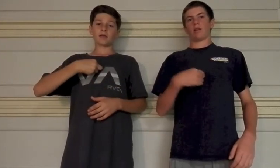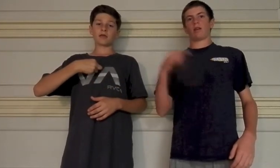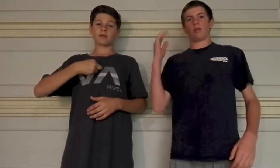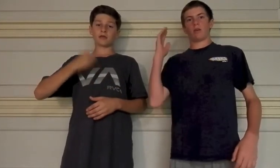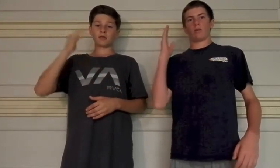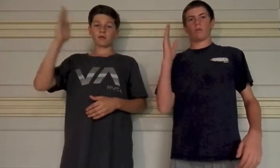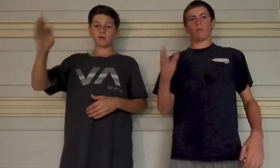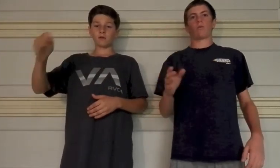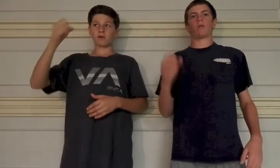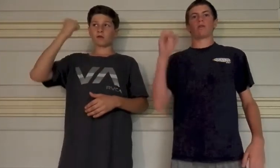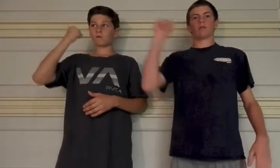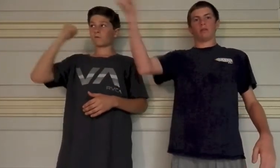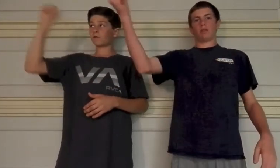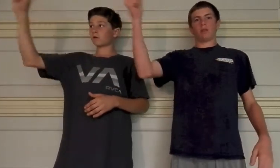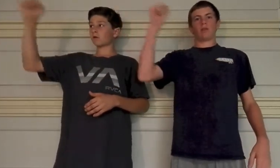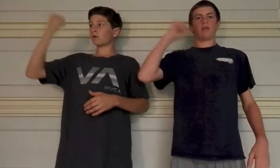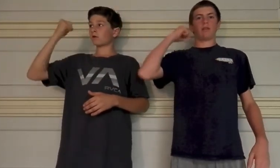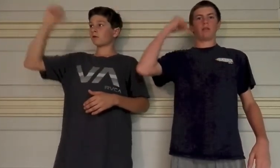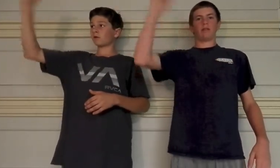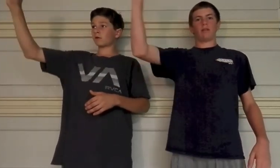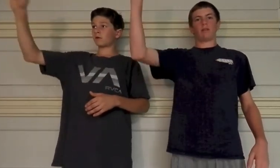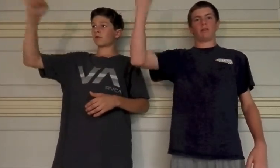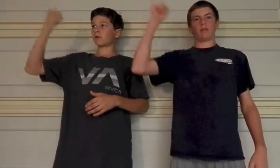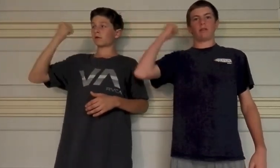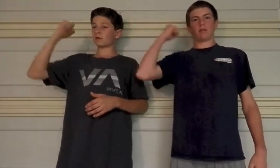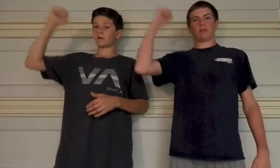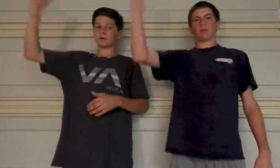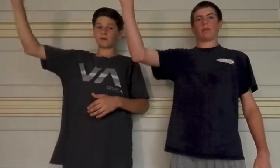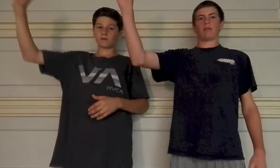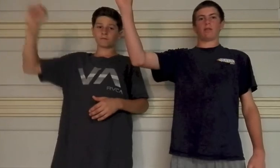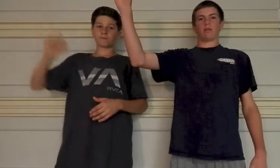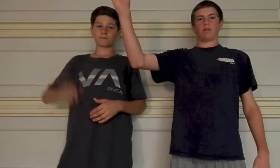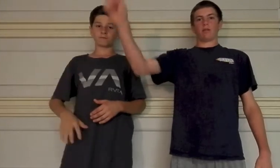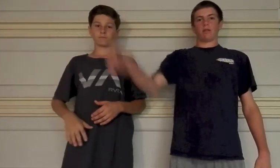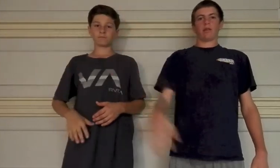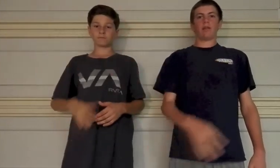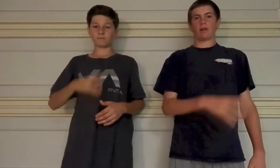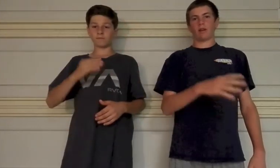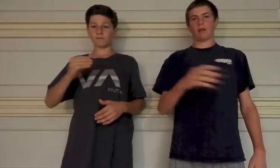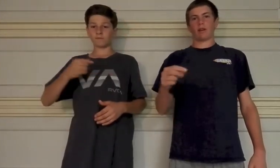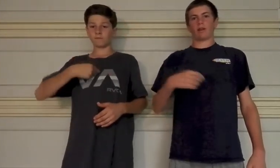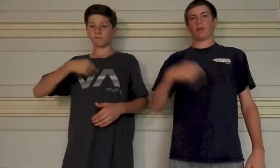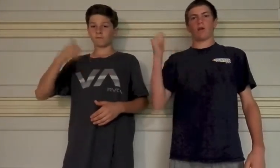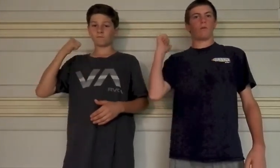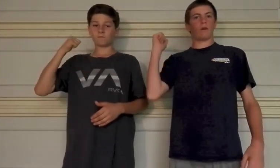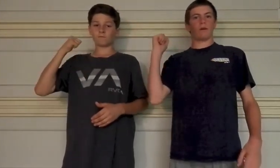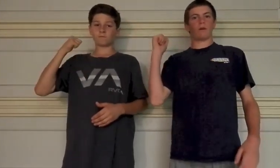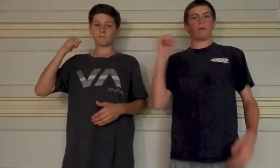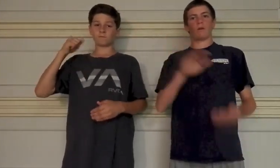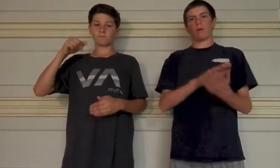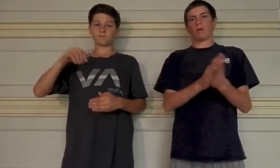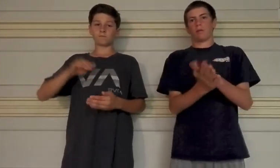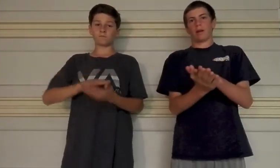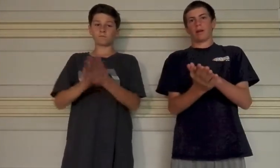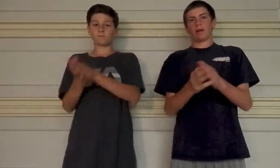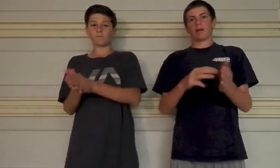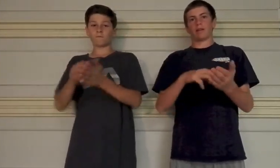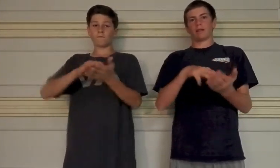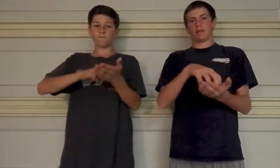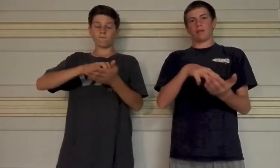Hey, I will stand my ground, and I won't